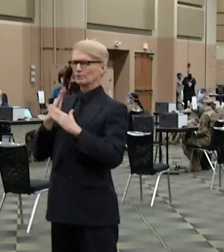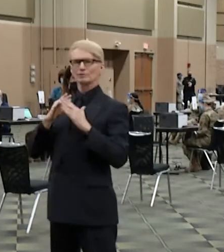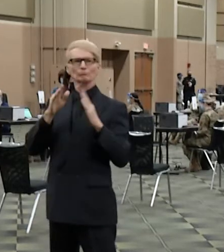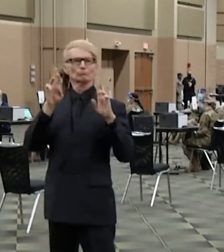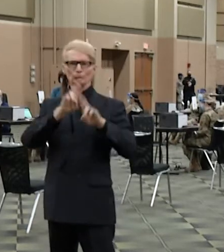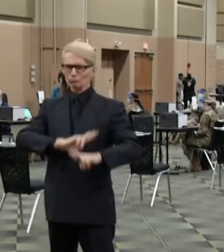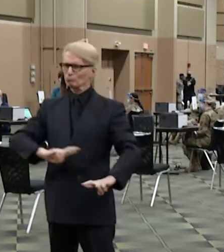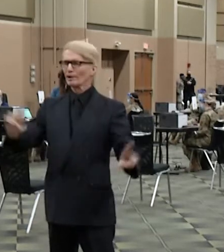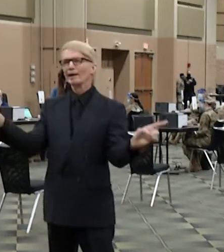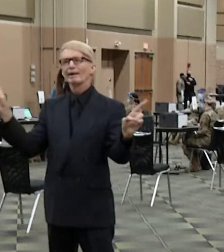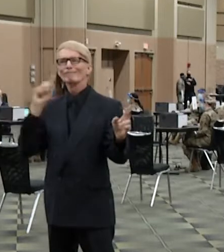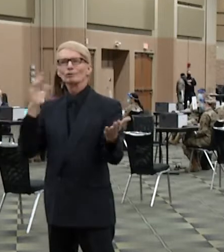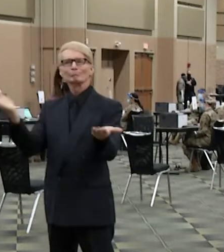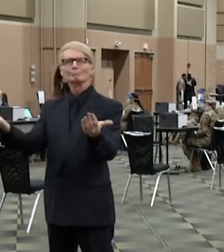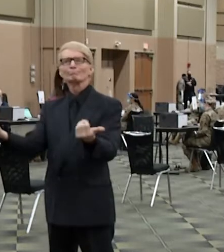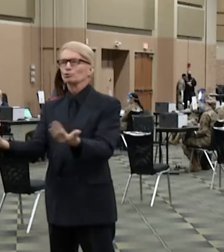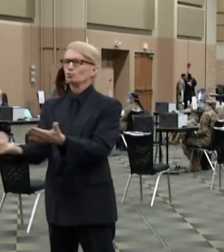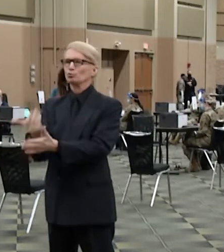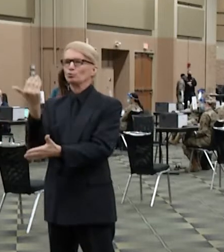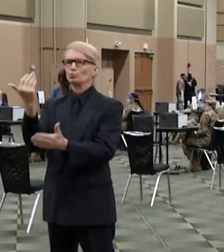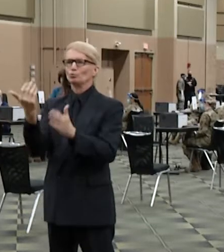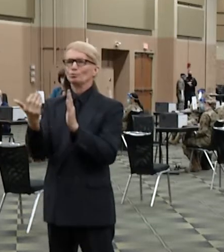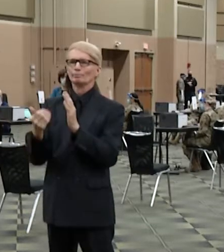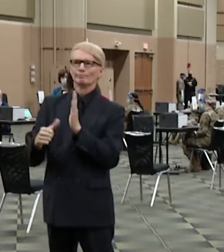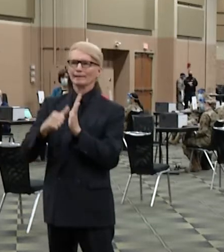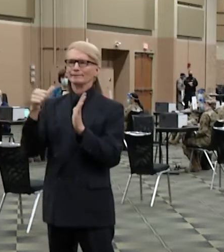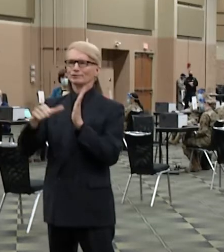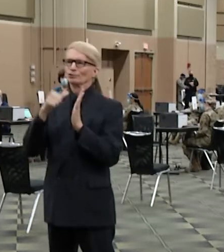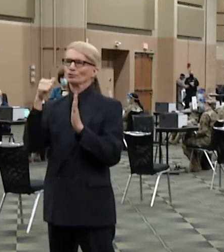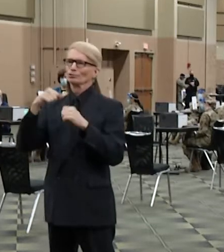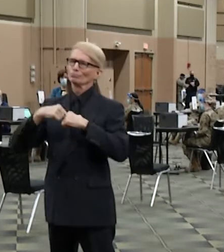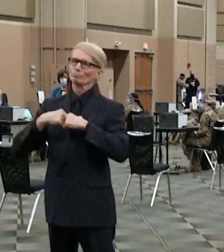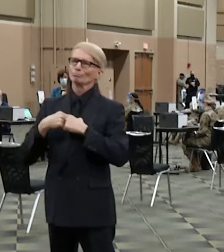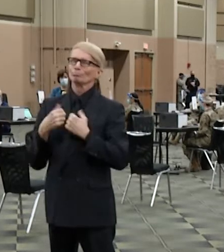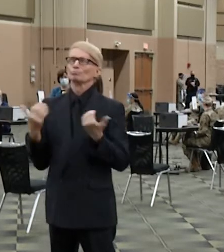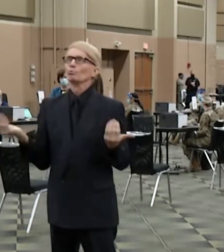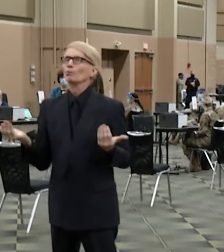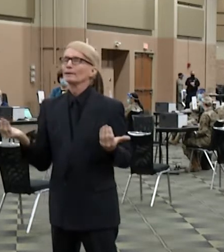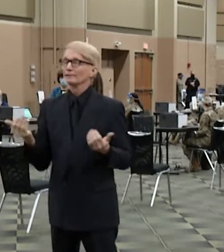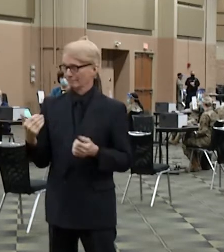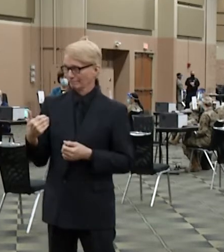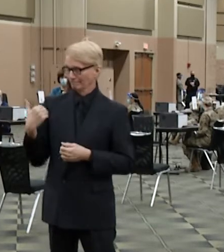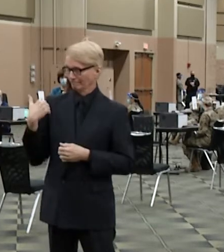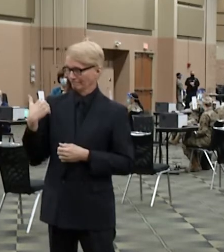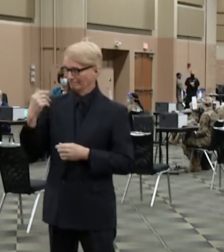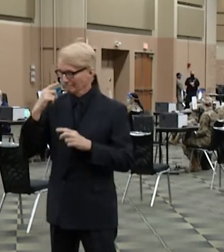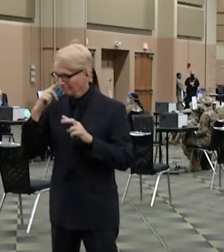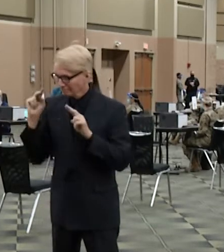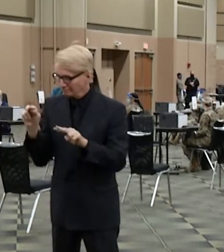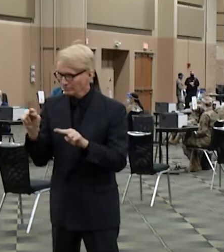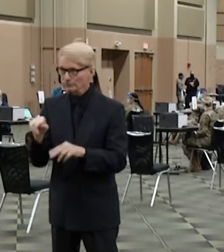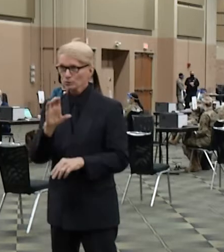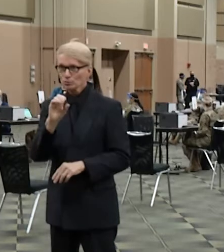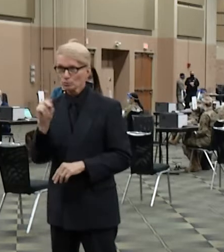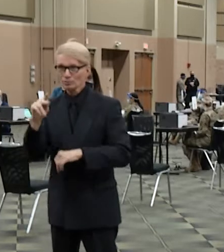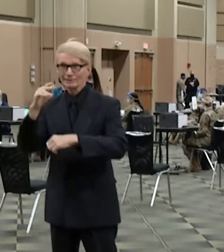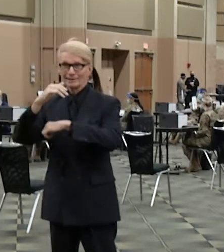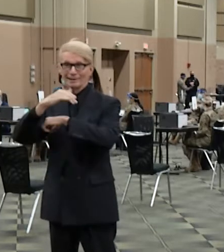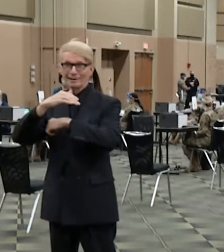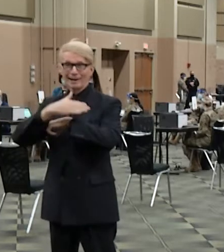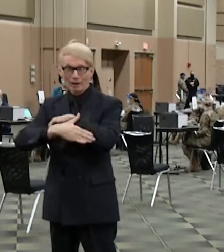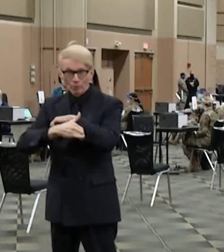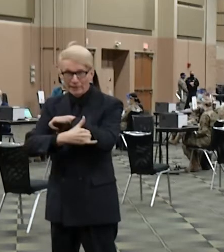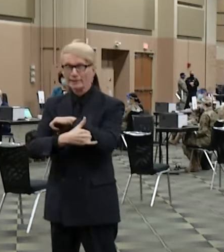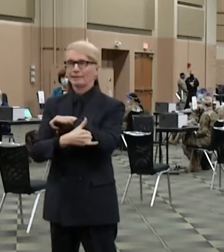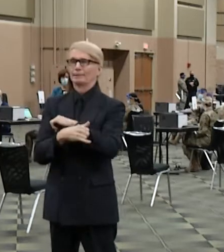chapter. Last year when the pandemic began, the Cook County Medical Examiner's Office and Cook County Health